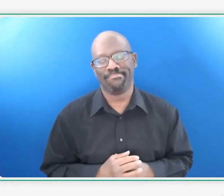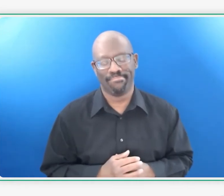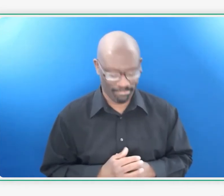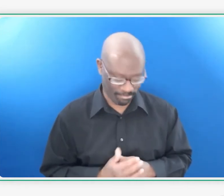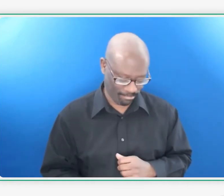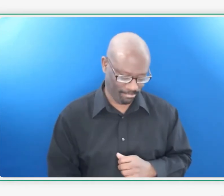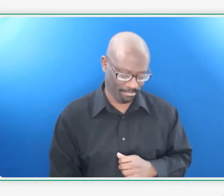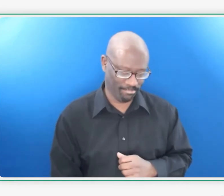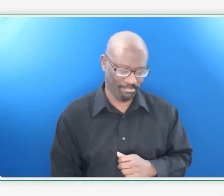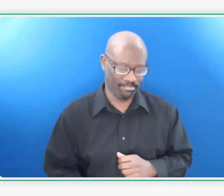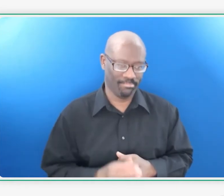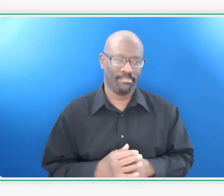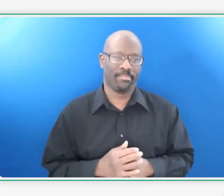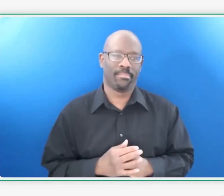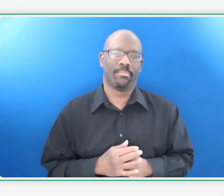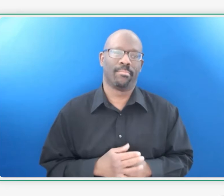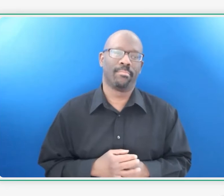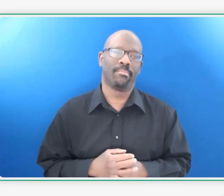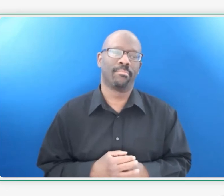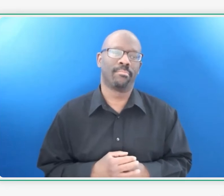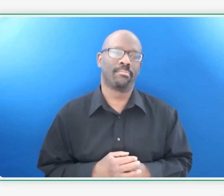And then the following 2 weeks will be panel discussions.